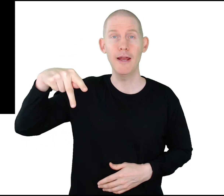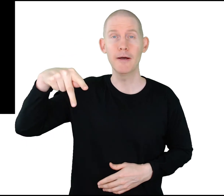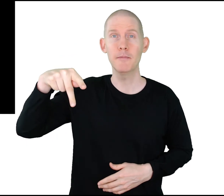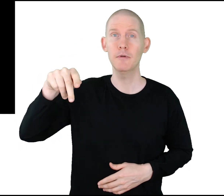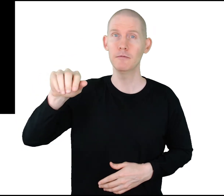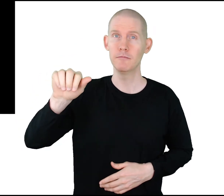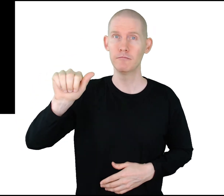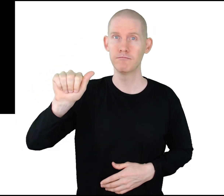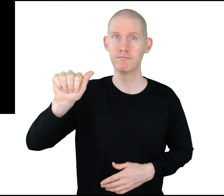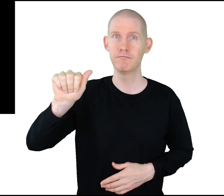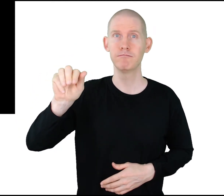Pam